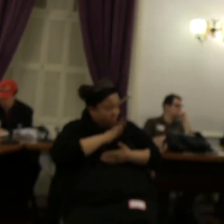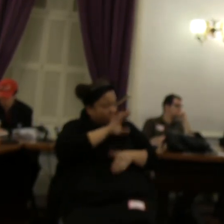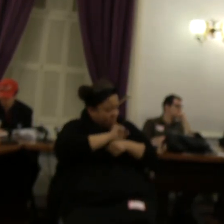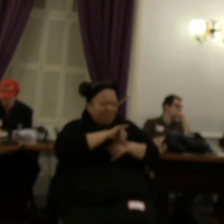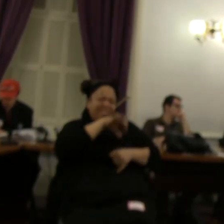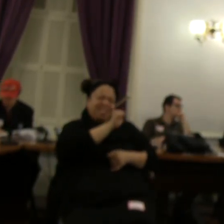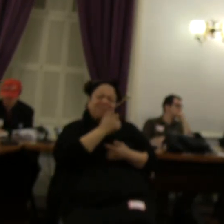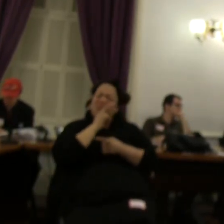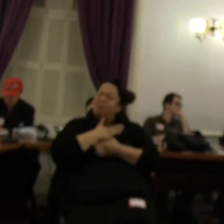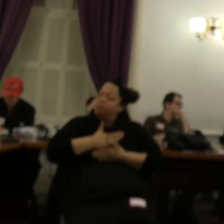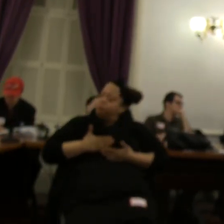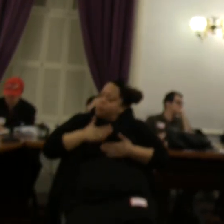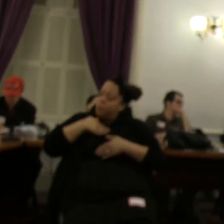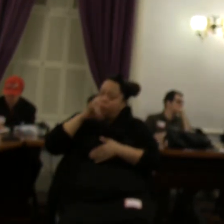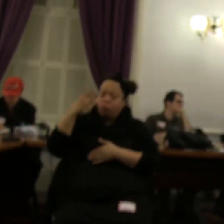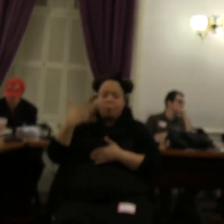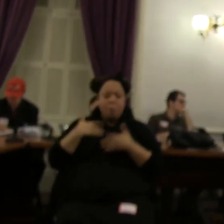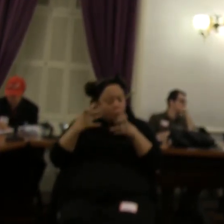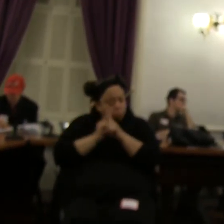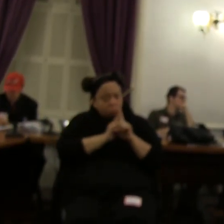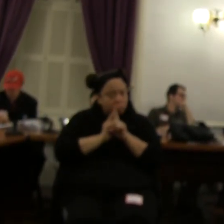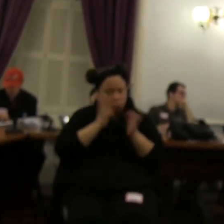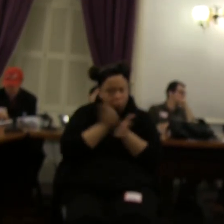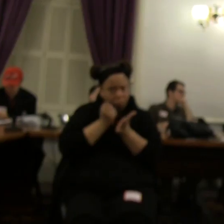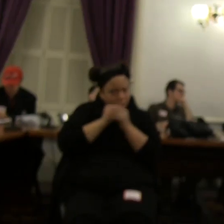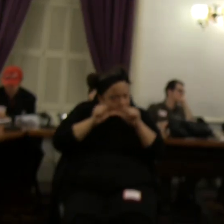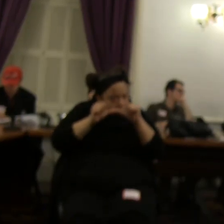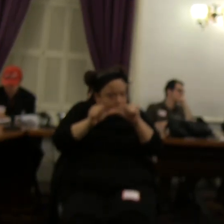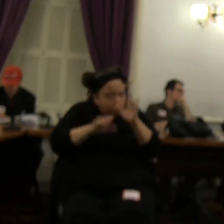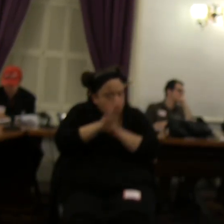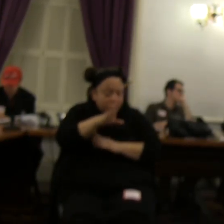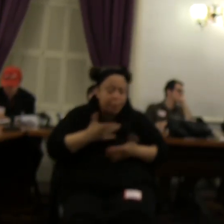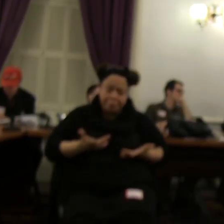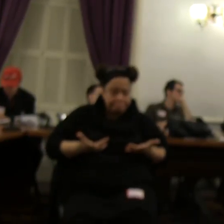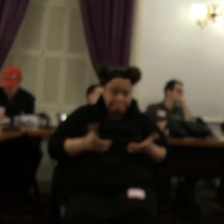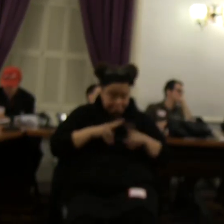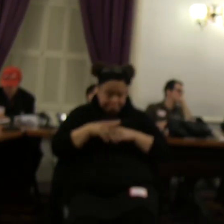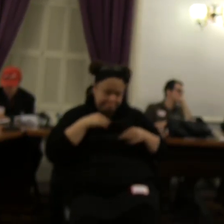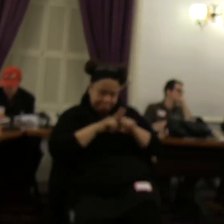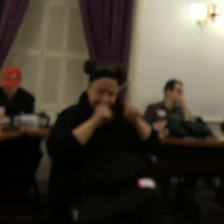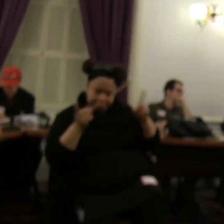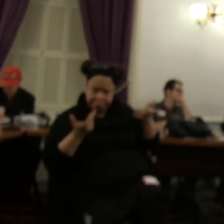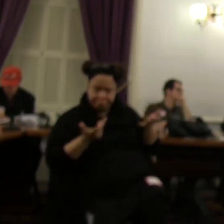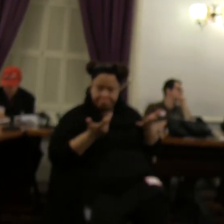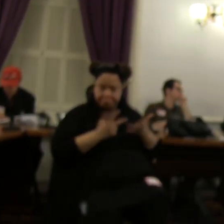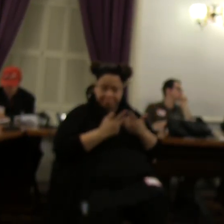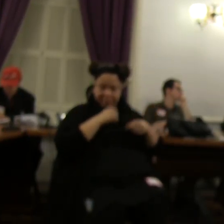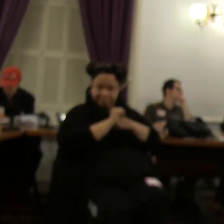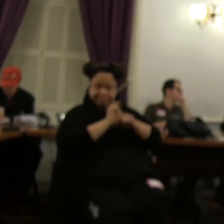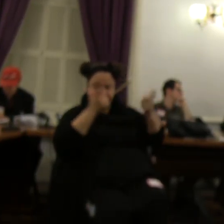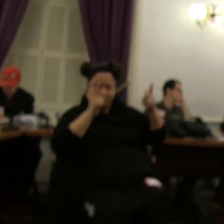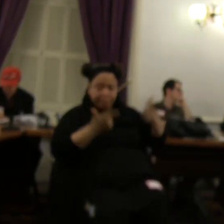your job. So you need support in order to work. And is it important to you to work?